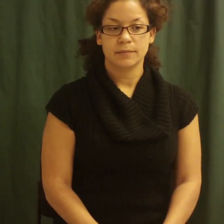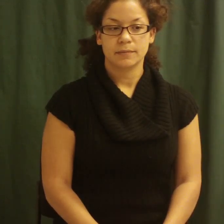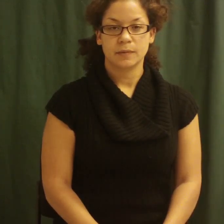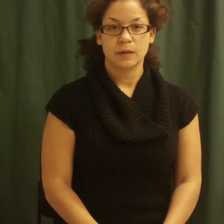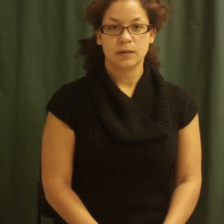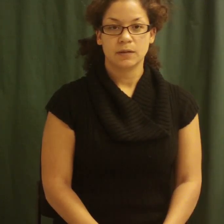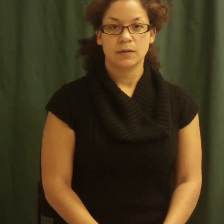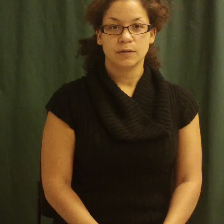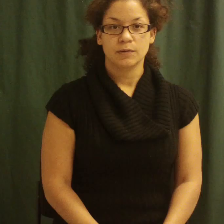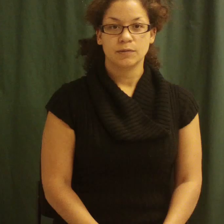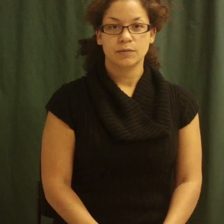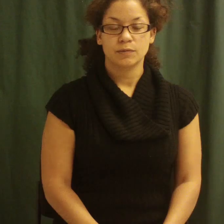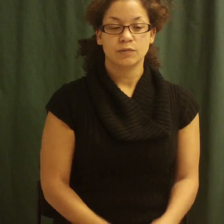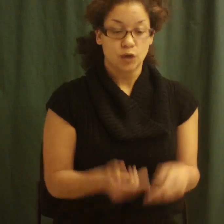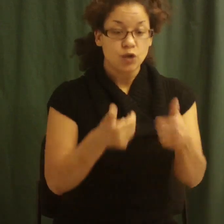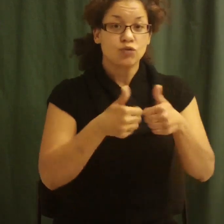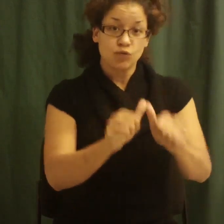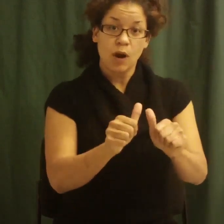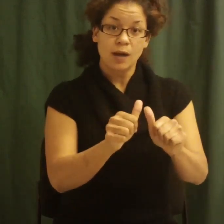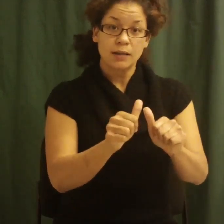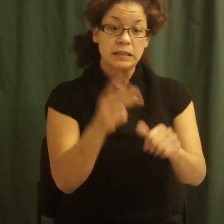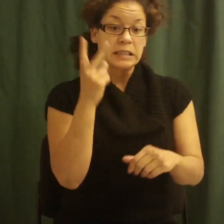Well, now try to see what happens if you multiply those.